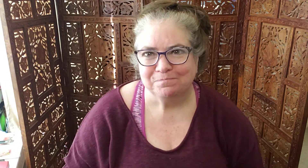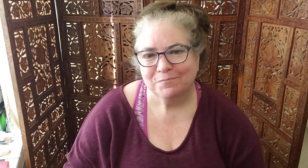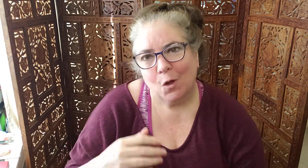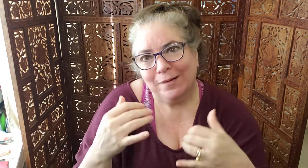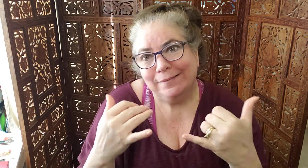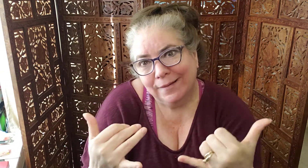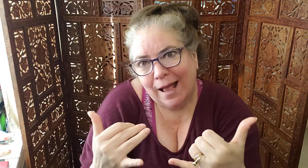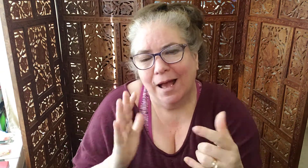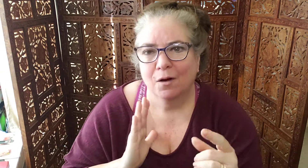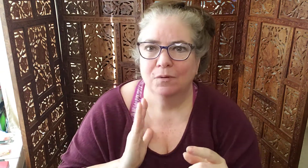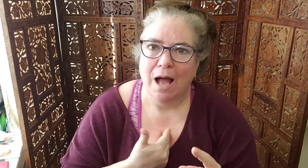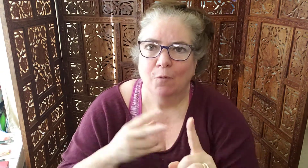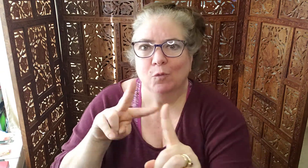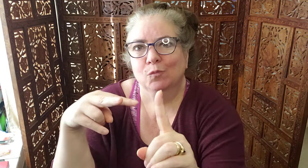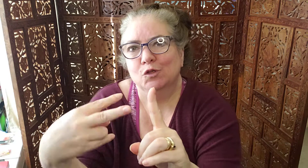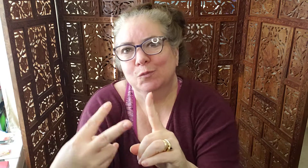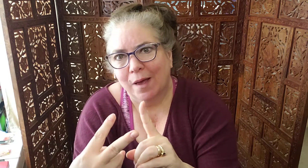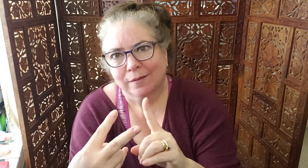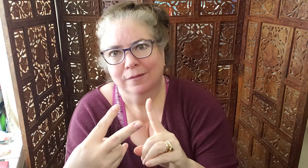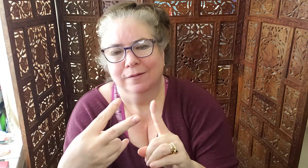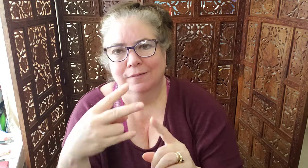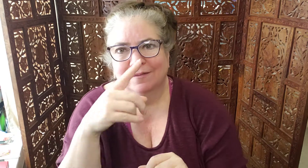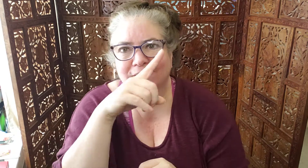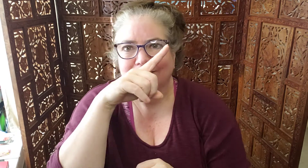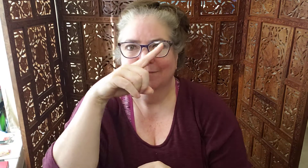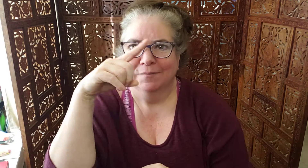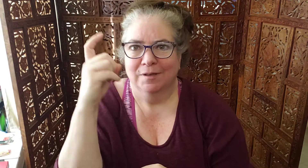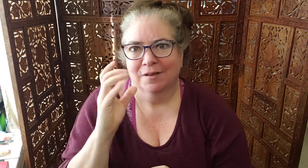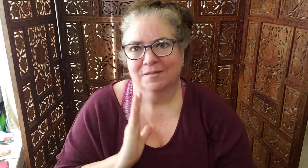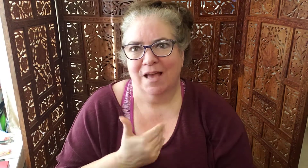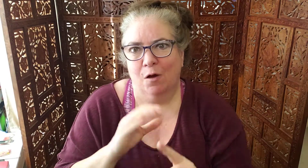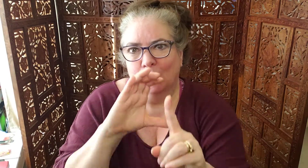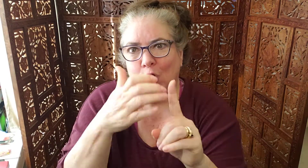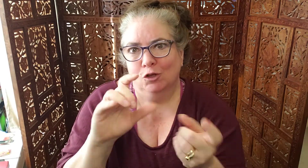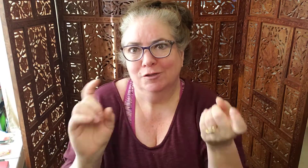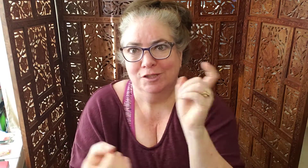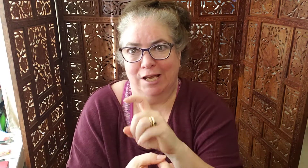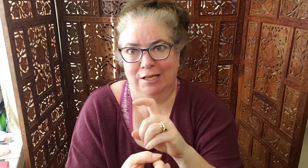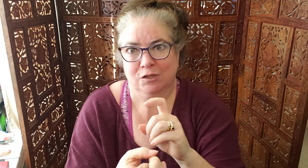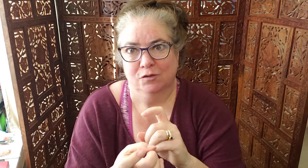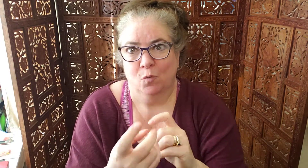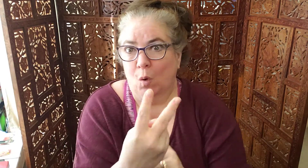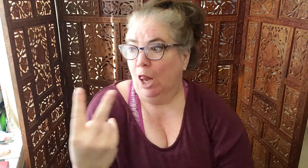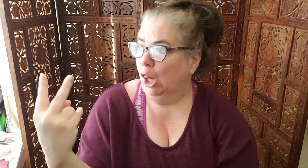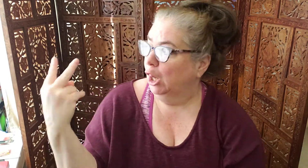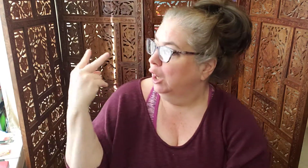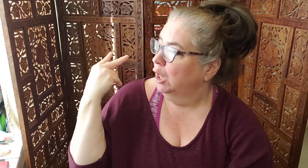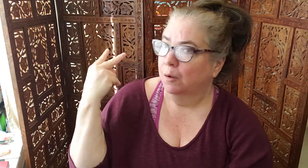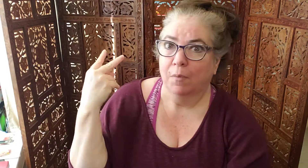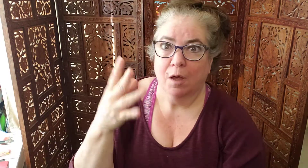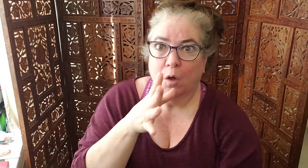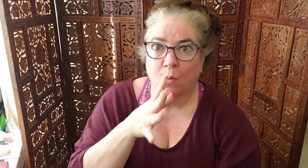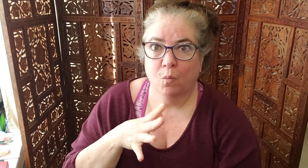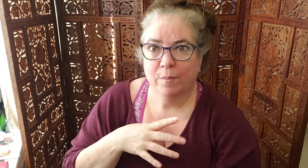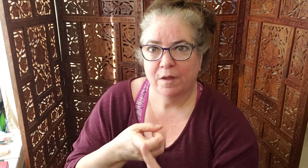and wider perspective, it looks exploited to us. And in